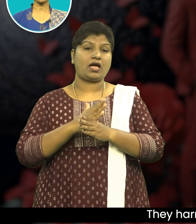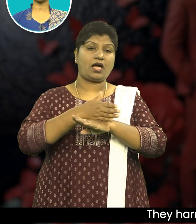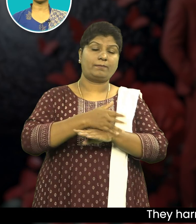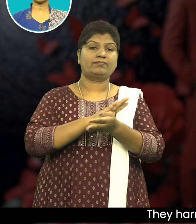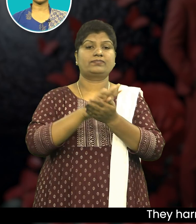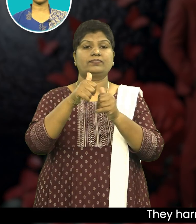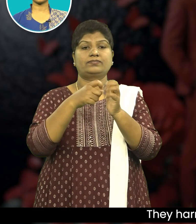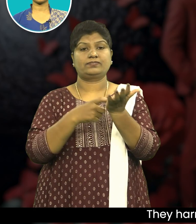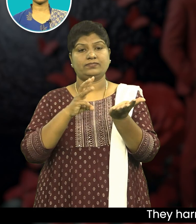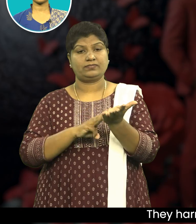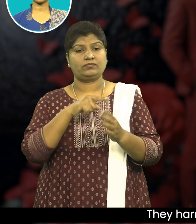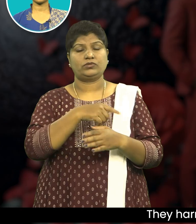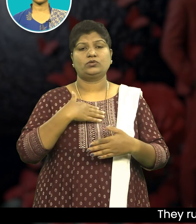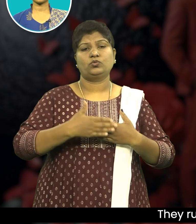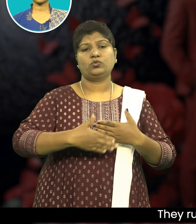the long run.